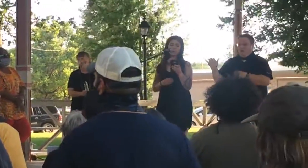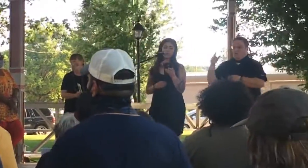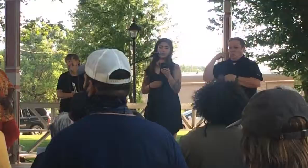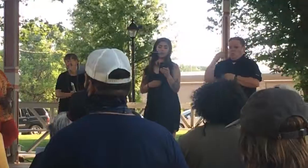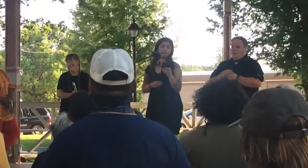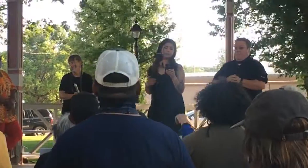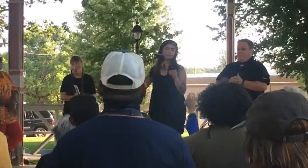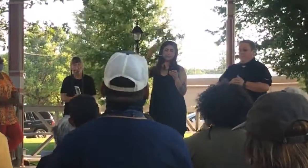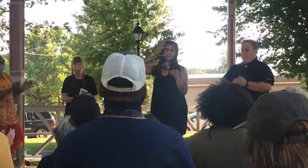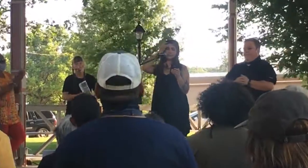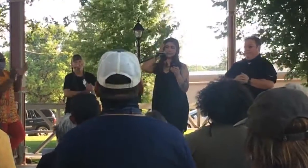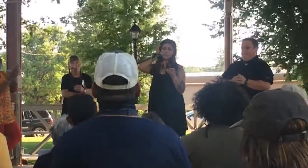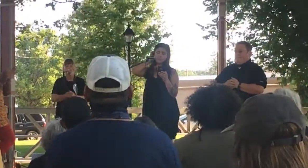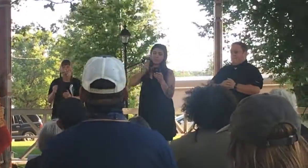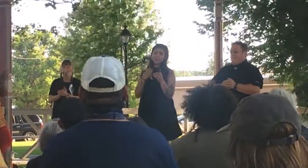heard.